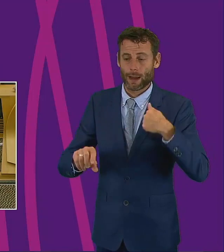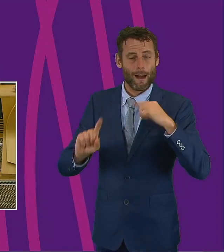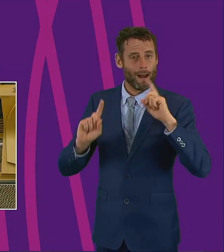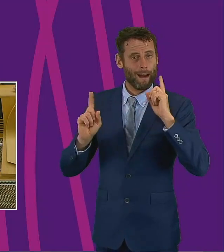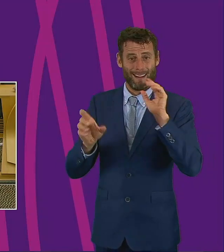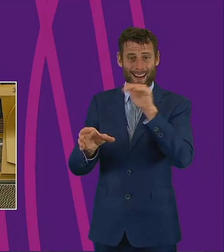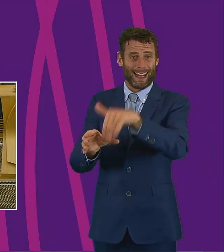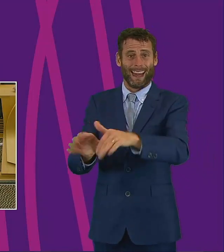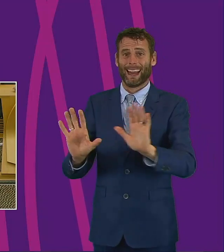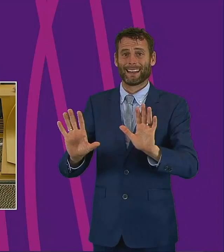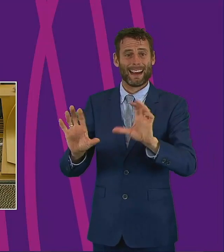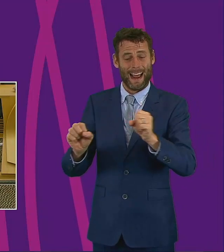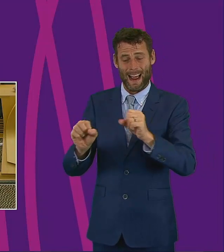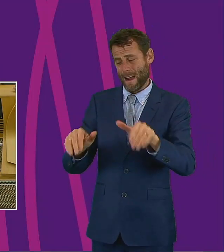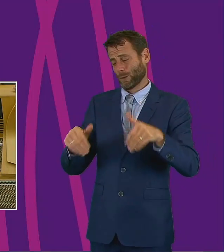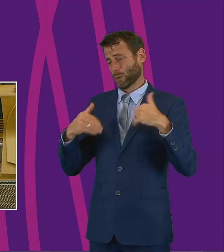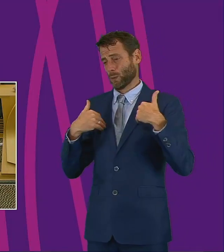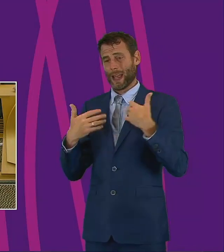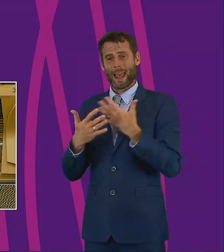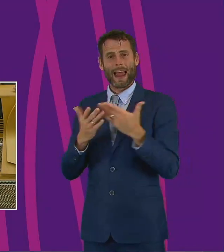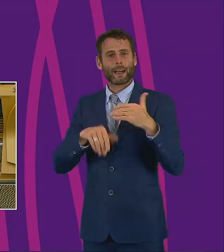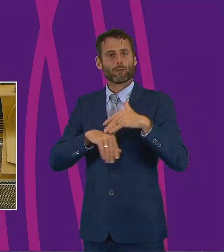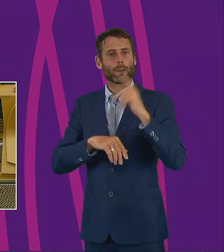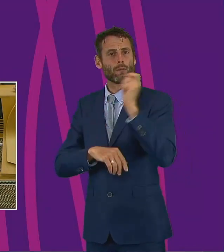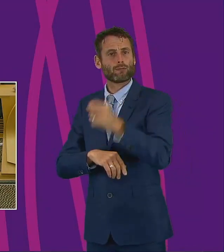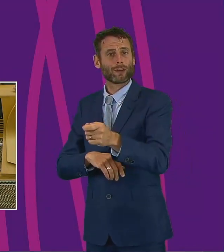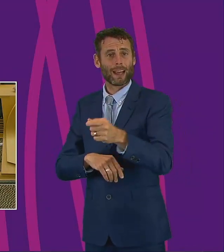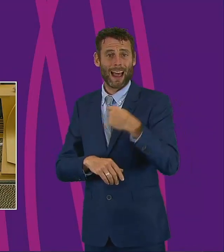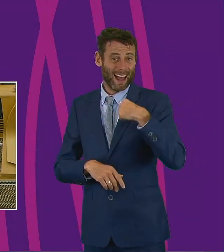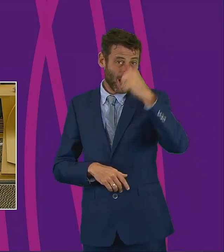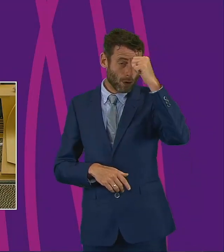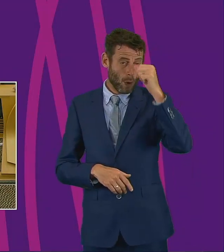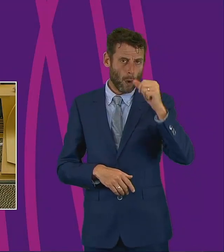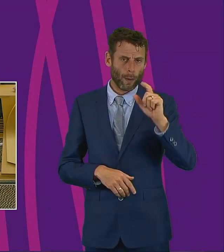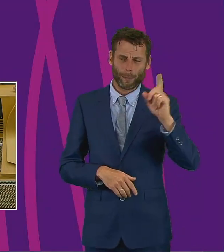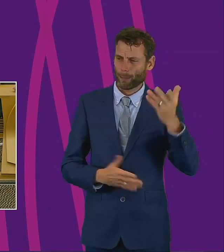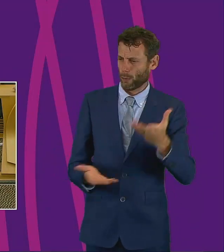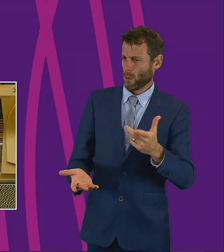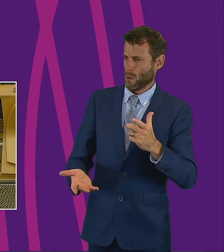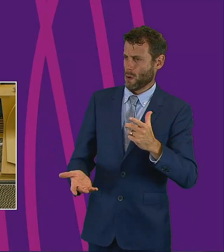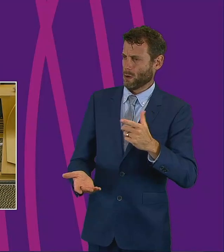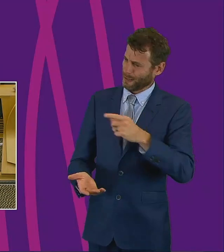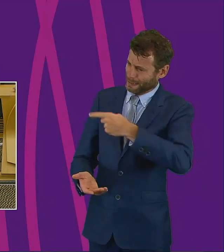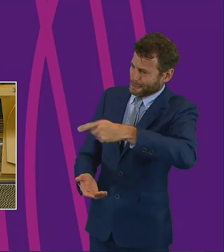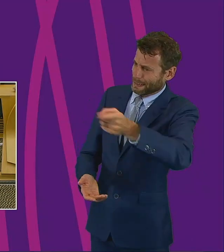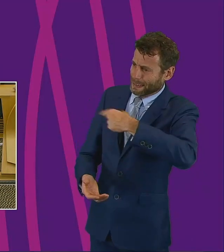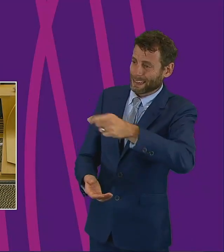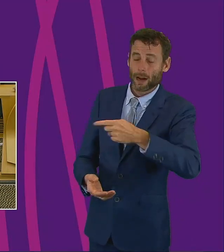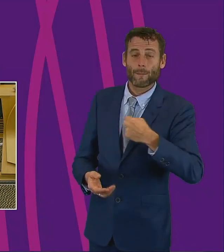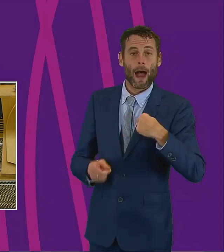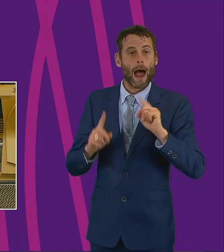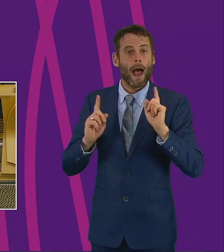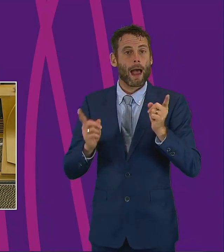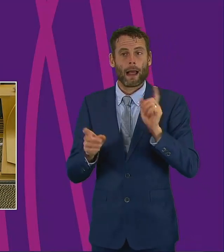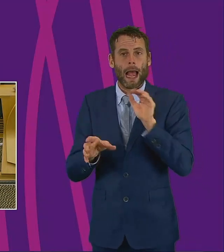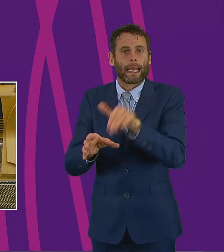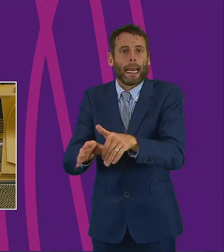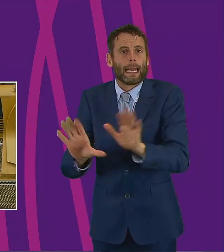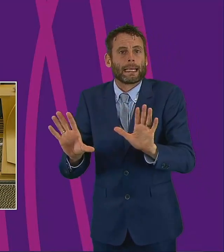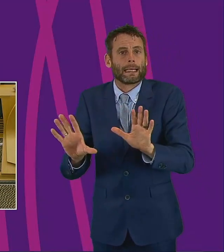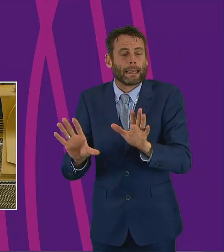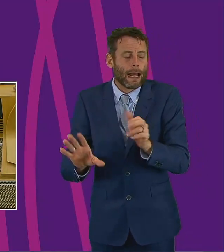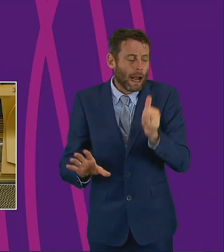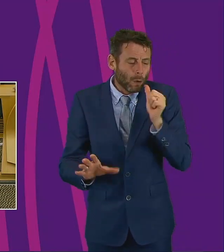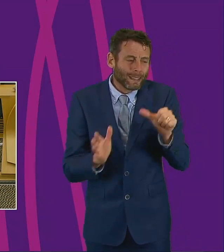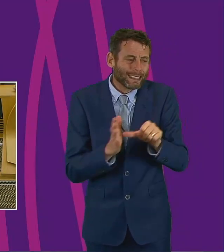criminal prosecutions. And I know that is always hard for victims or people who suffer loss to understand, but I do